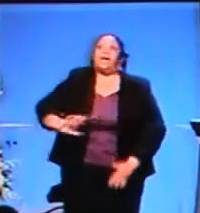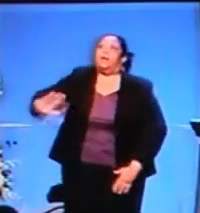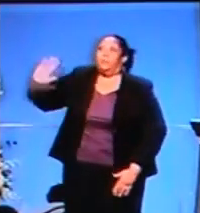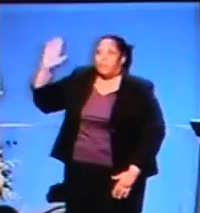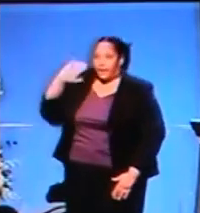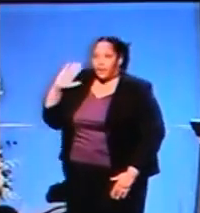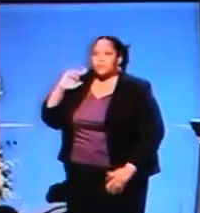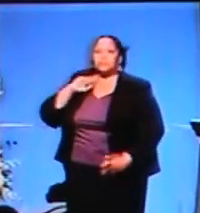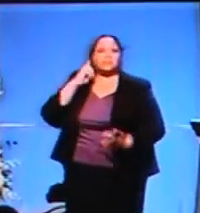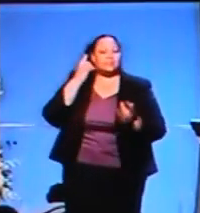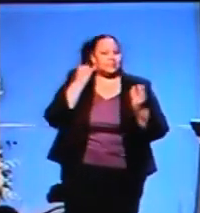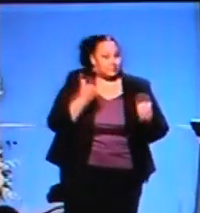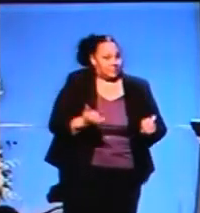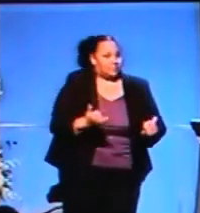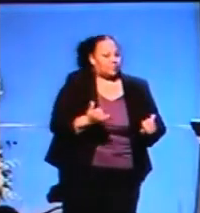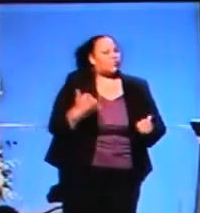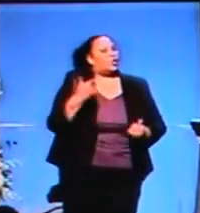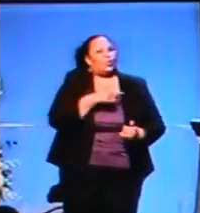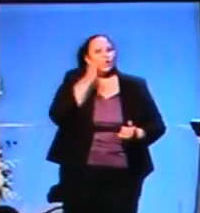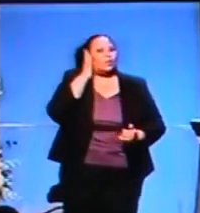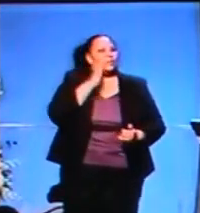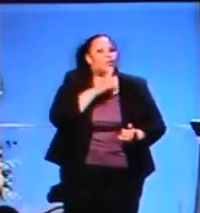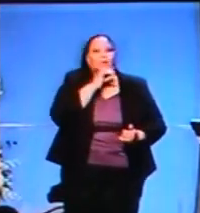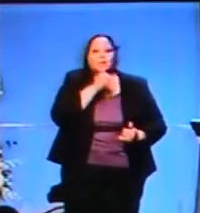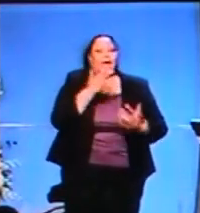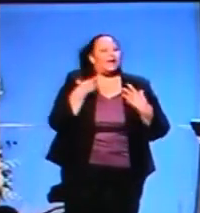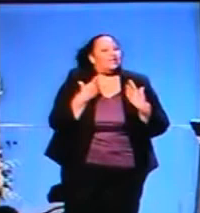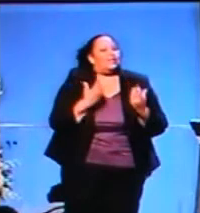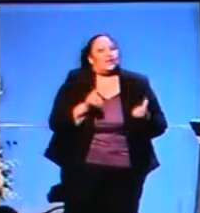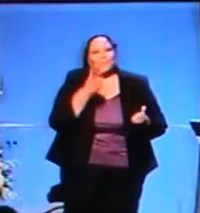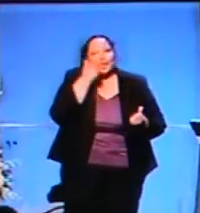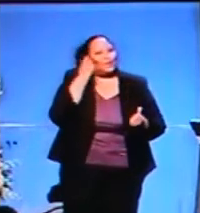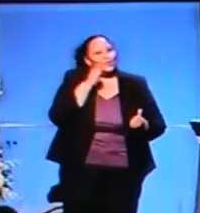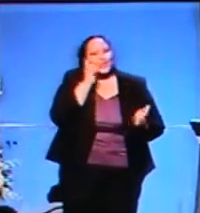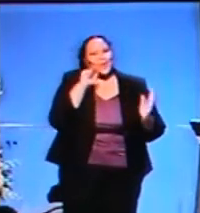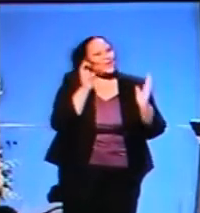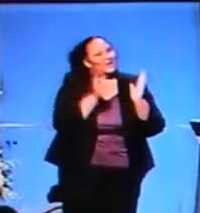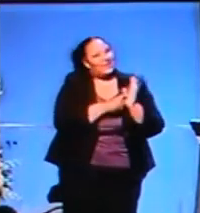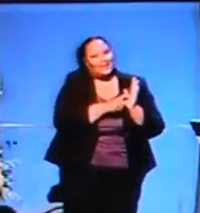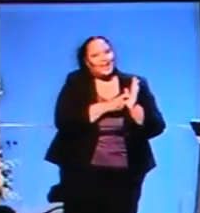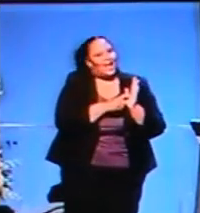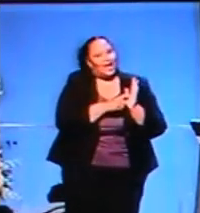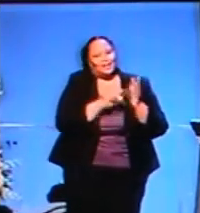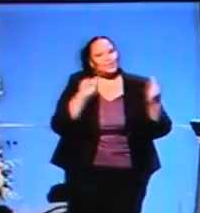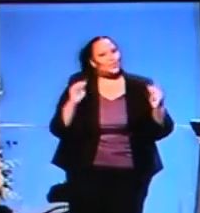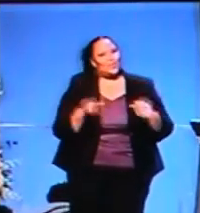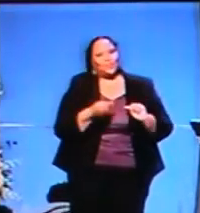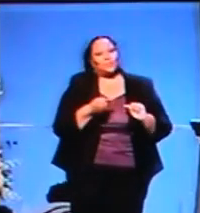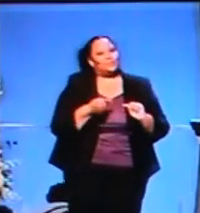did, we will not be able to heal because you are not recognizing the wound.